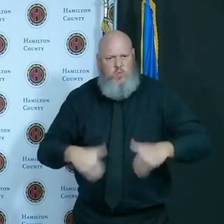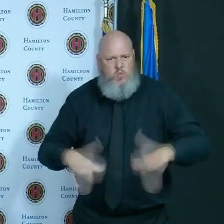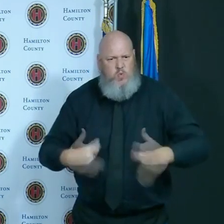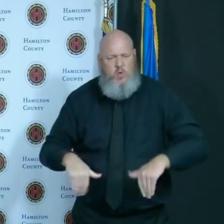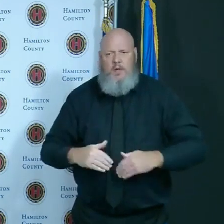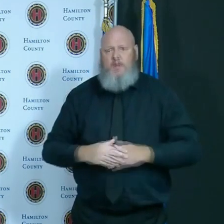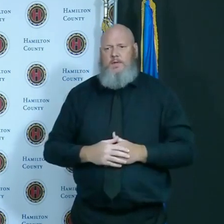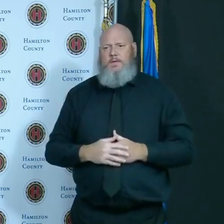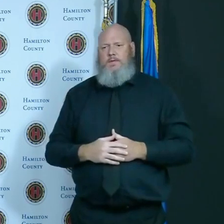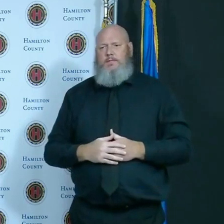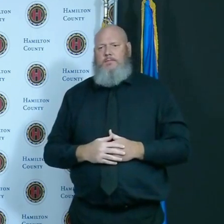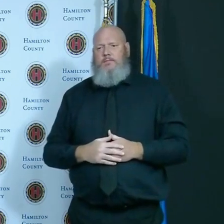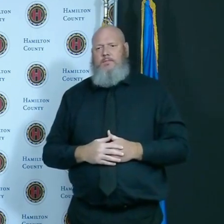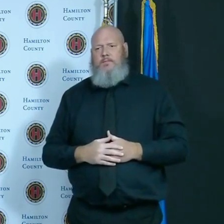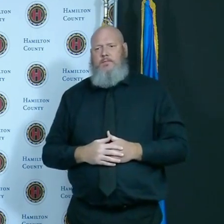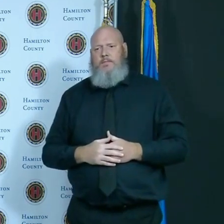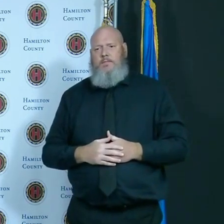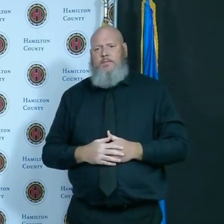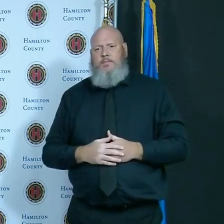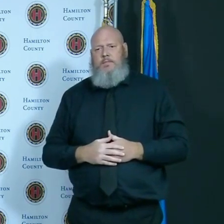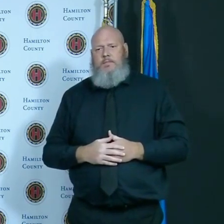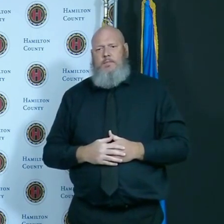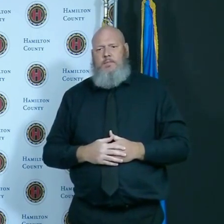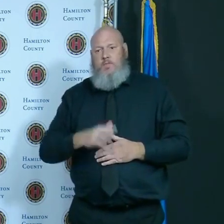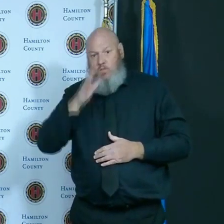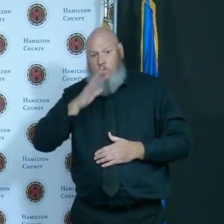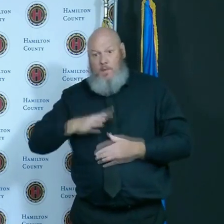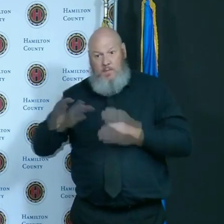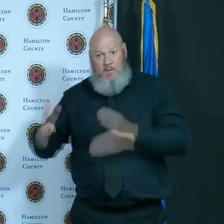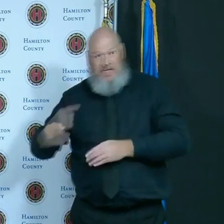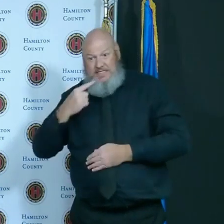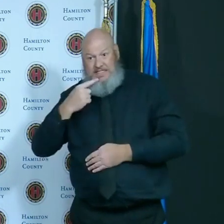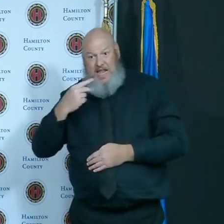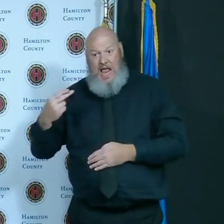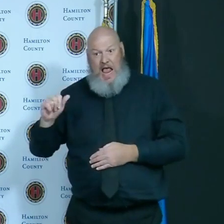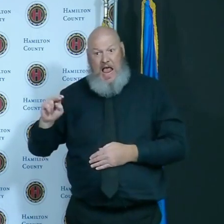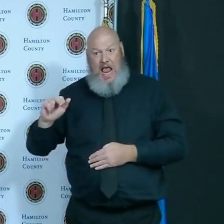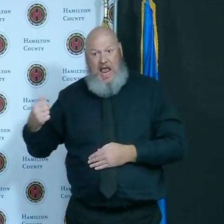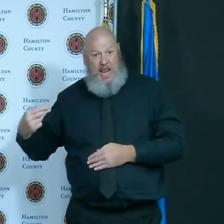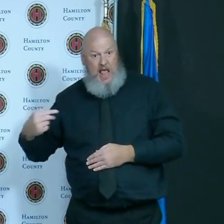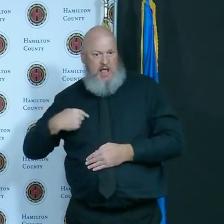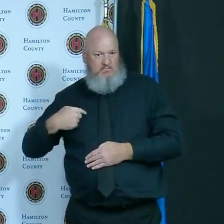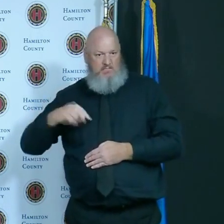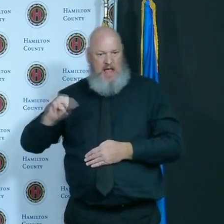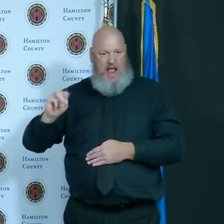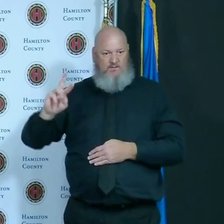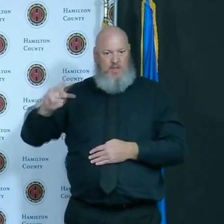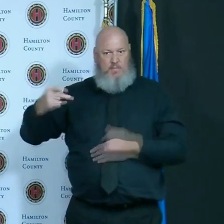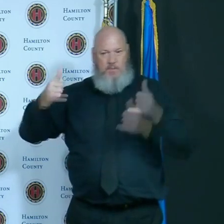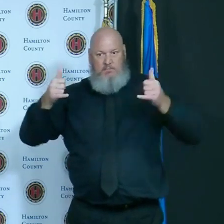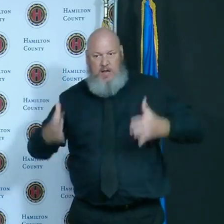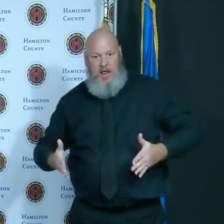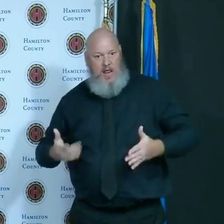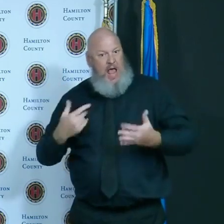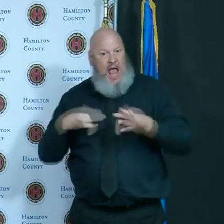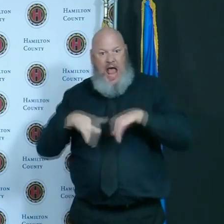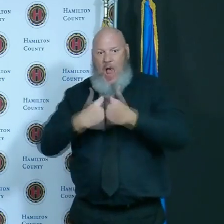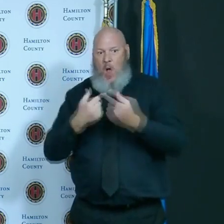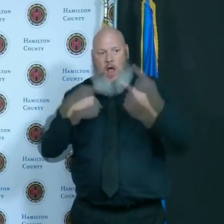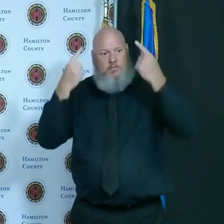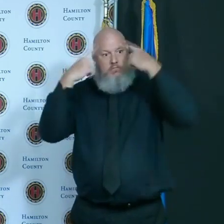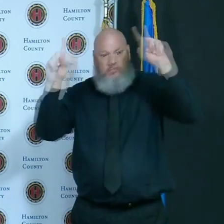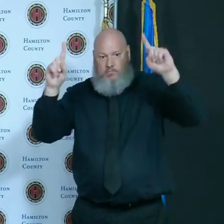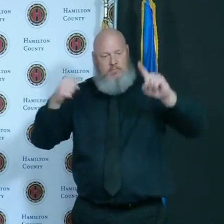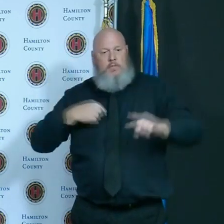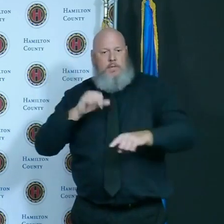Hey guys, it's Hannah. Do you know how you can be an MVP of the defense of coronavirus? Make sure you're washing your hands at a bare minimum of 20 seconds,